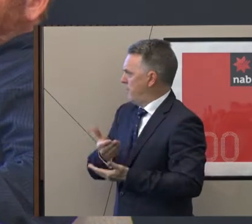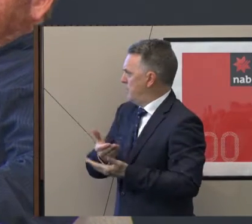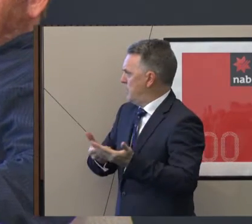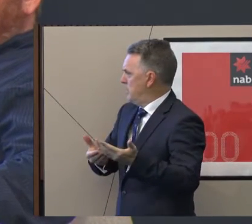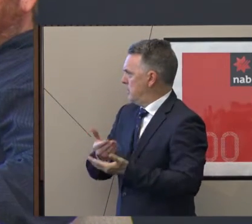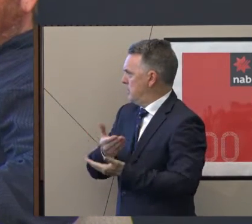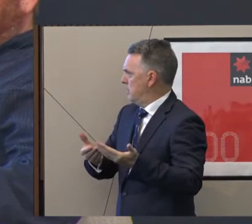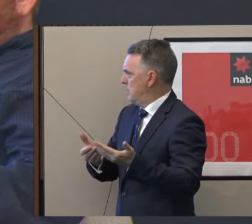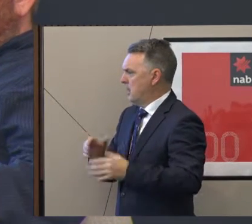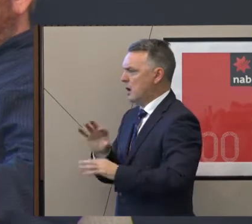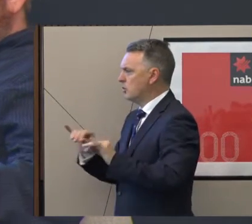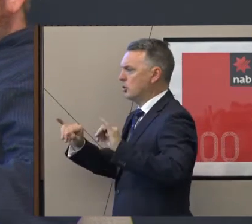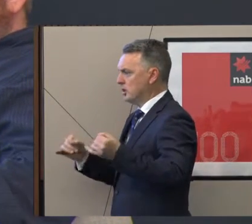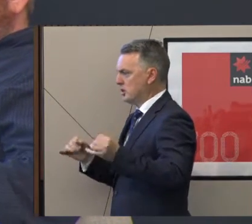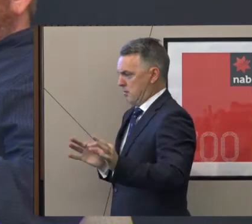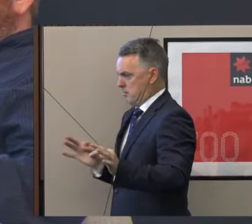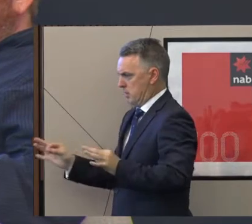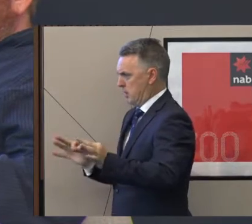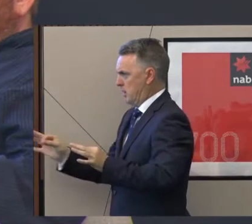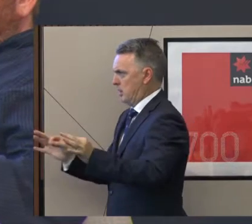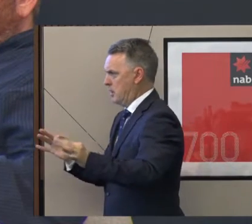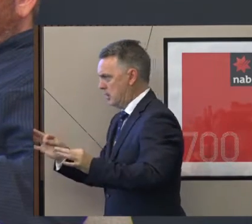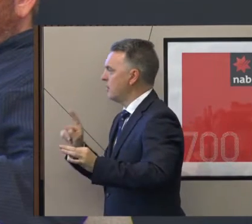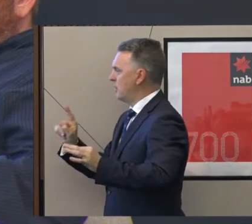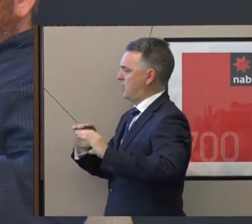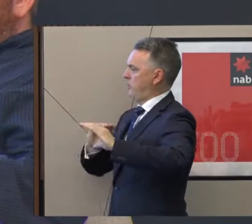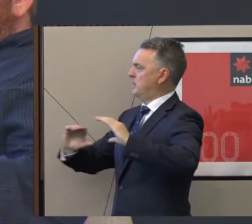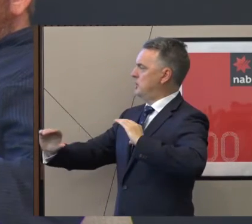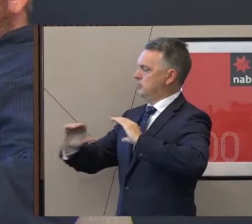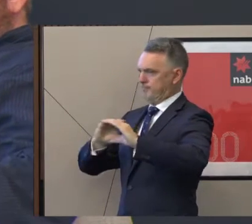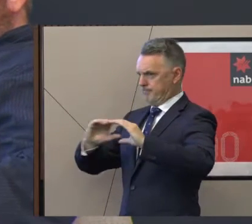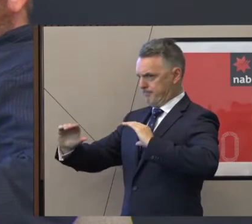It's not just about a planning session, it's truly about a conversation.